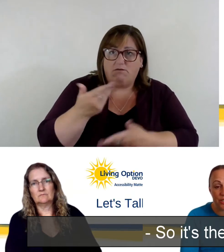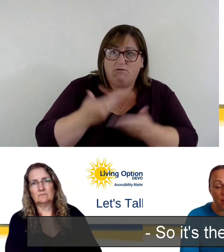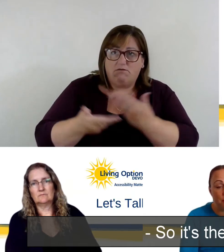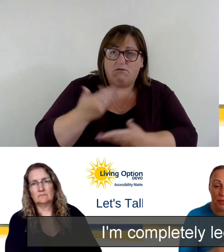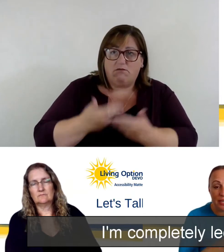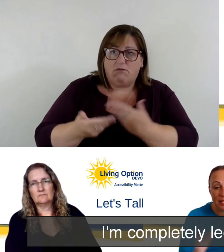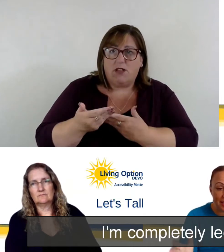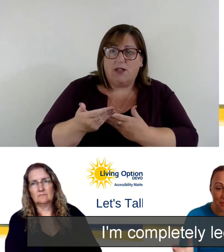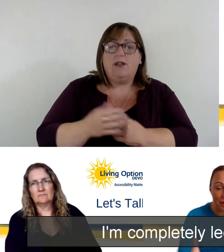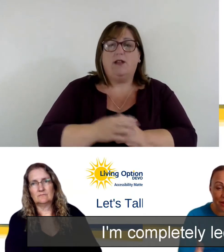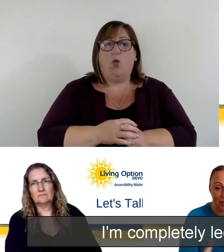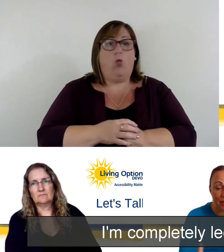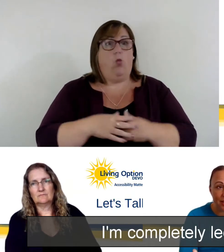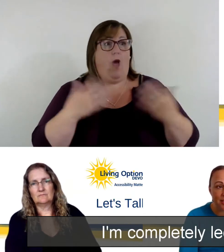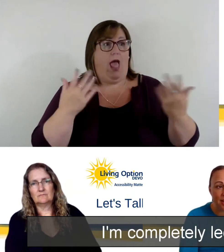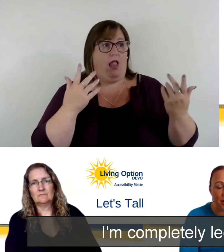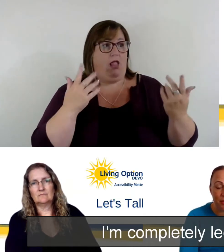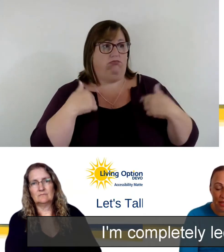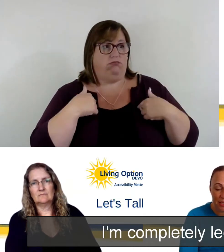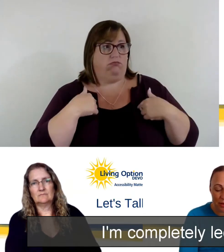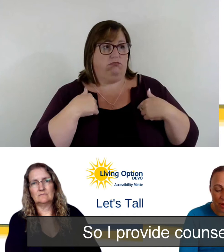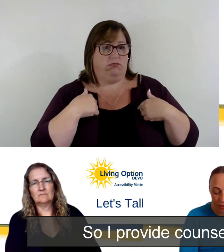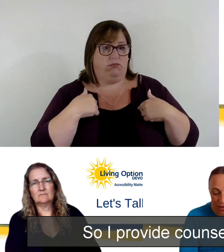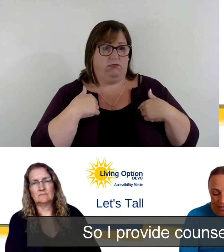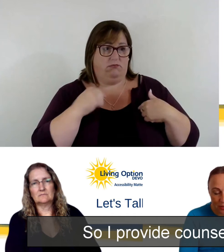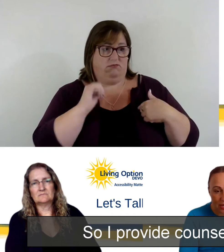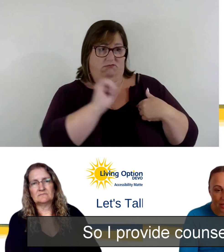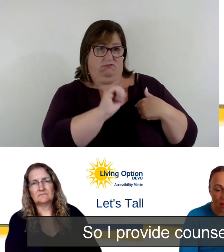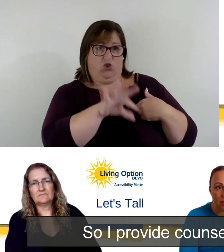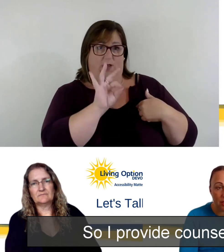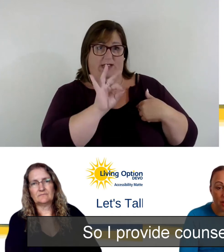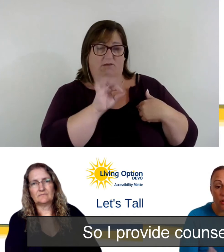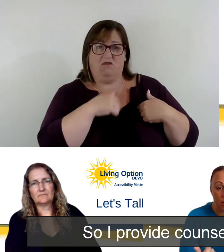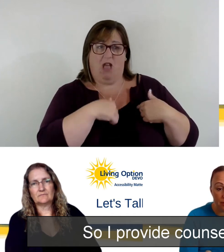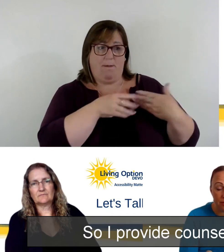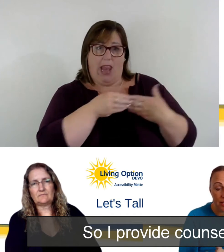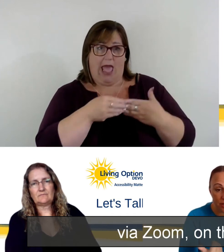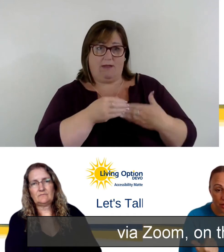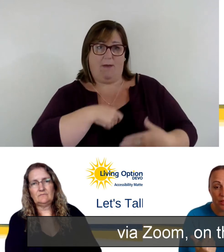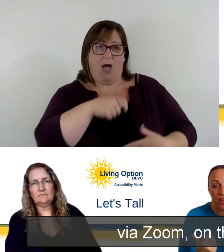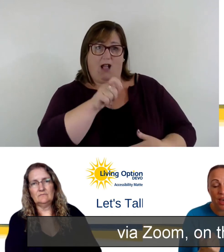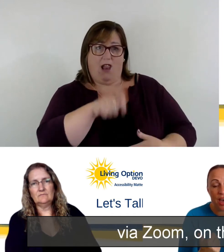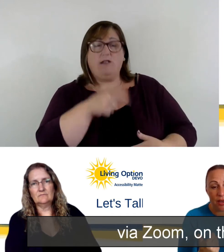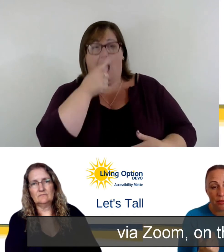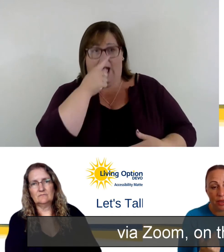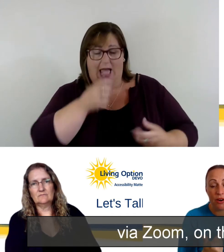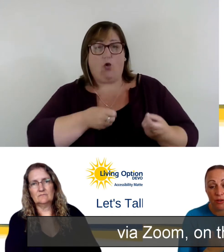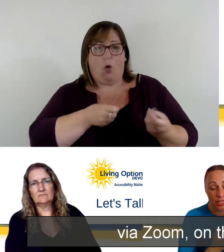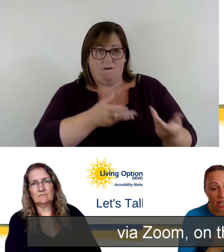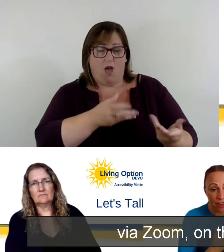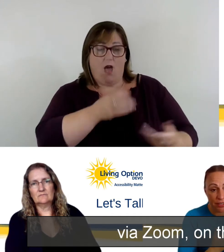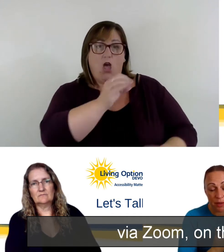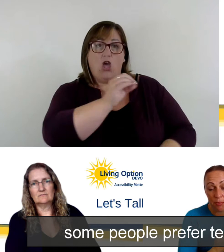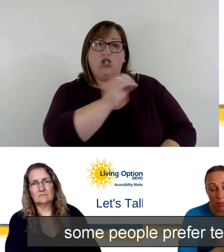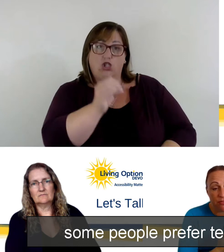the choice. I'm completely led by my clients. So I provide counselling either online via Zoom, on